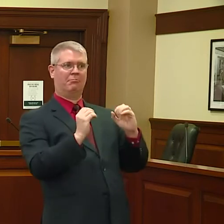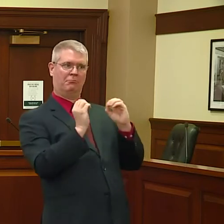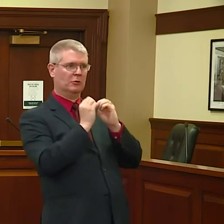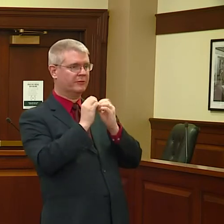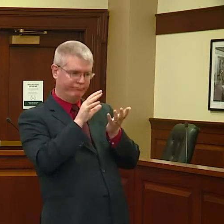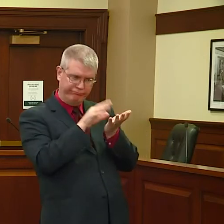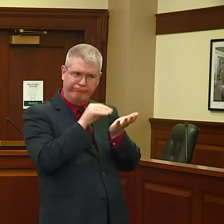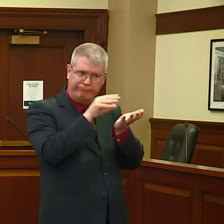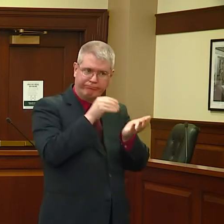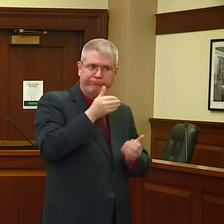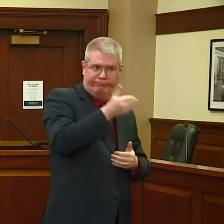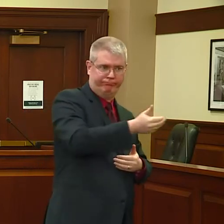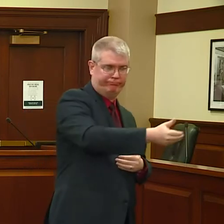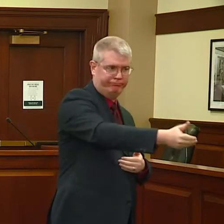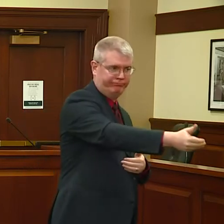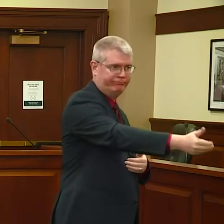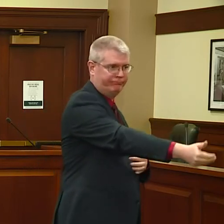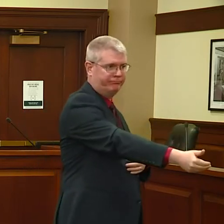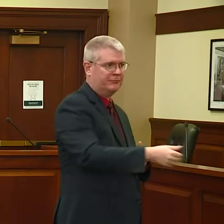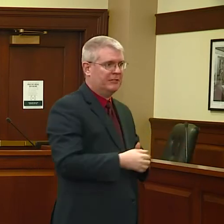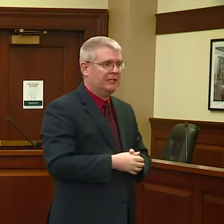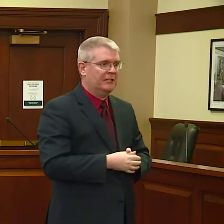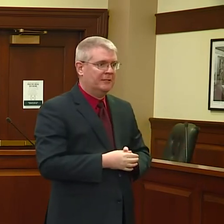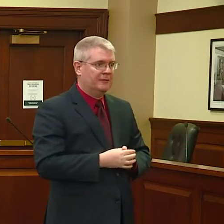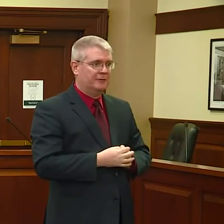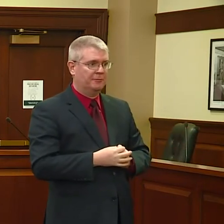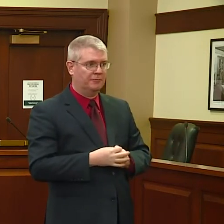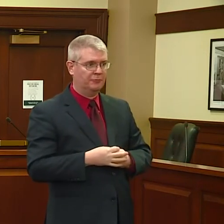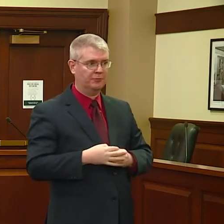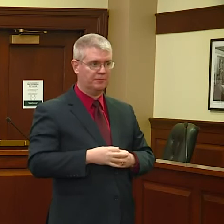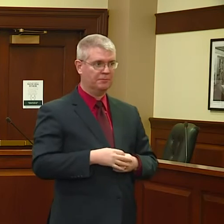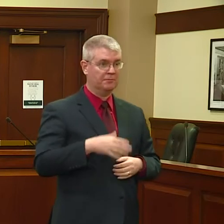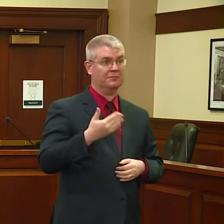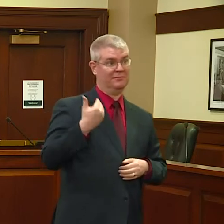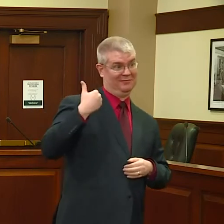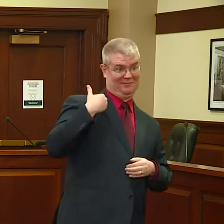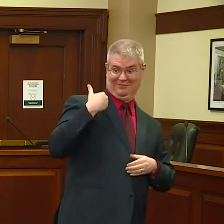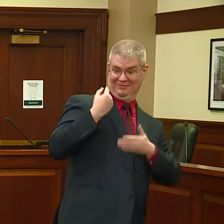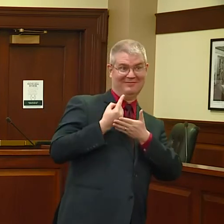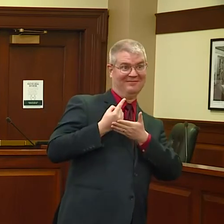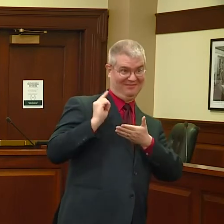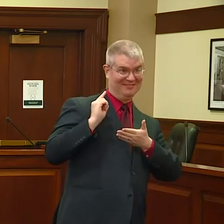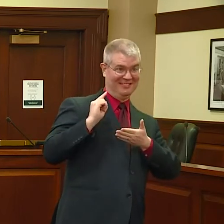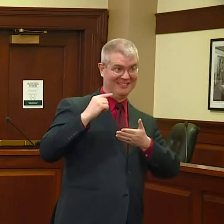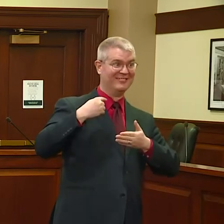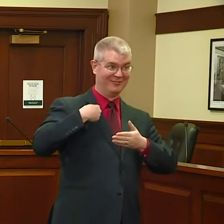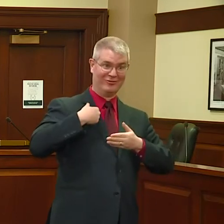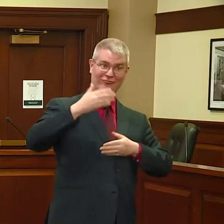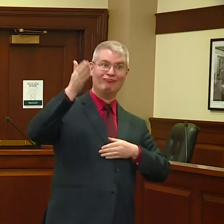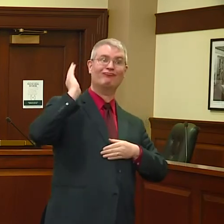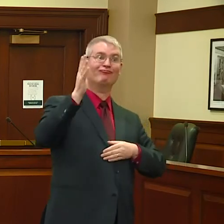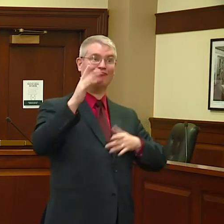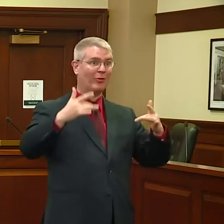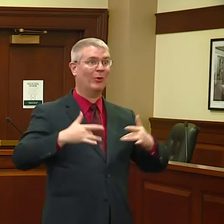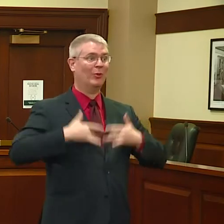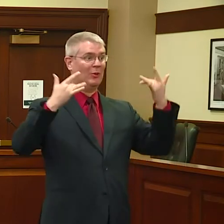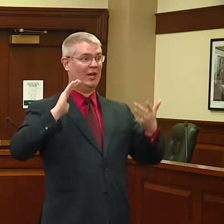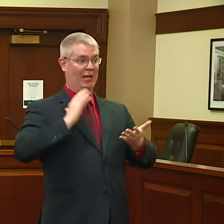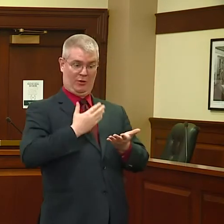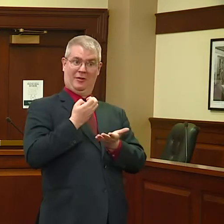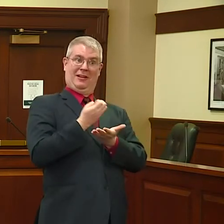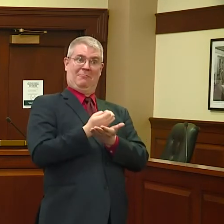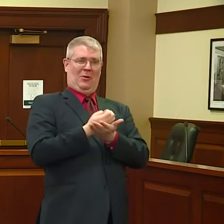prosperity during the pandemic is welcome and, in fact, incredible news. We want to continue to lead the country in our economic momentum. We